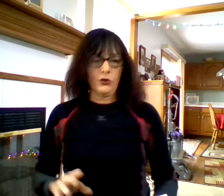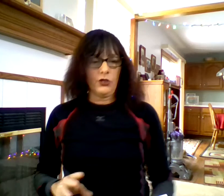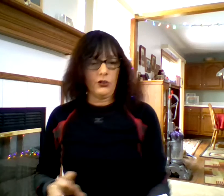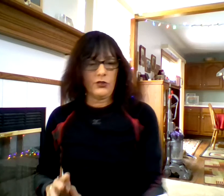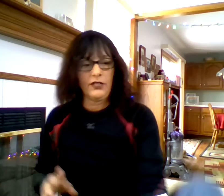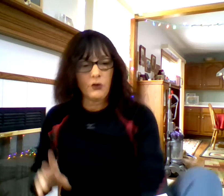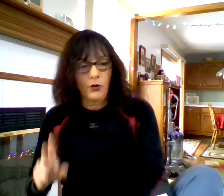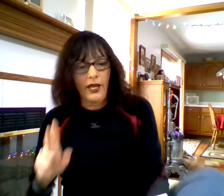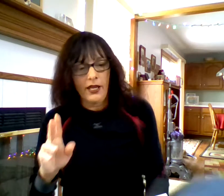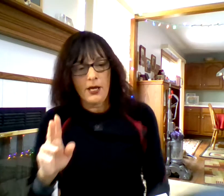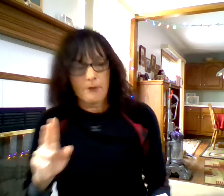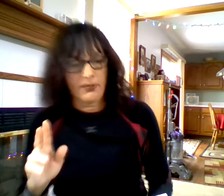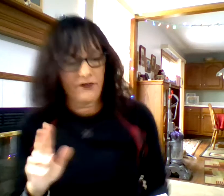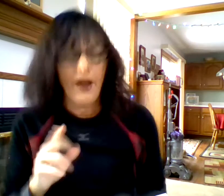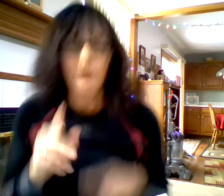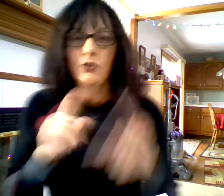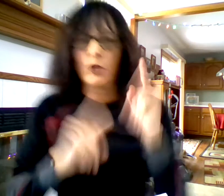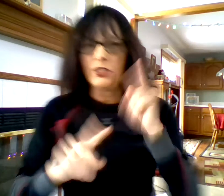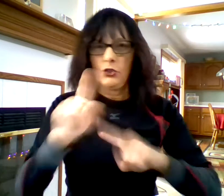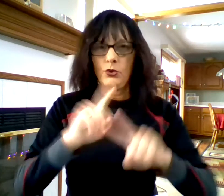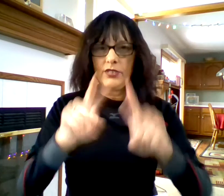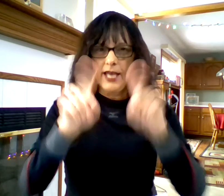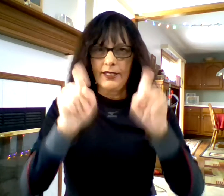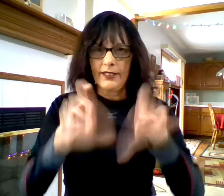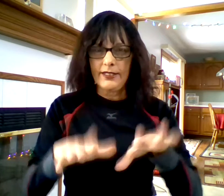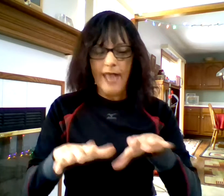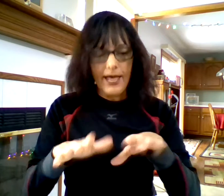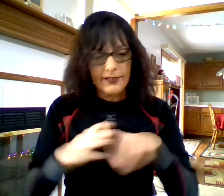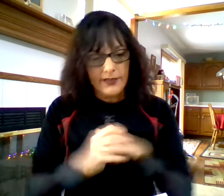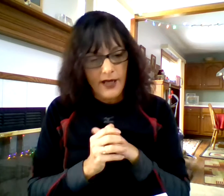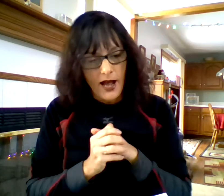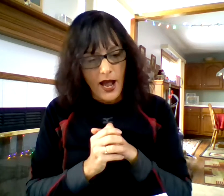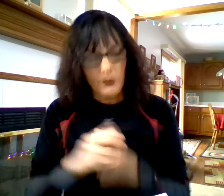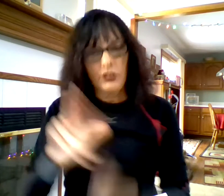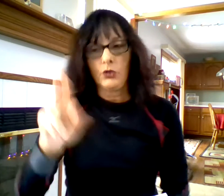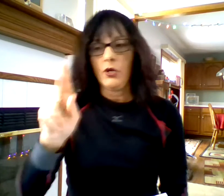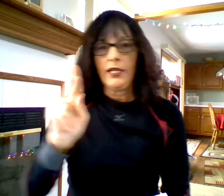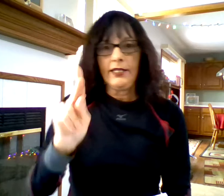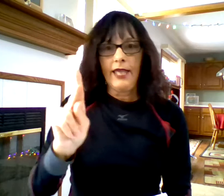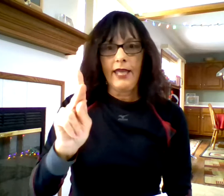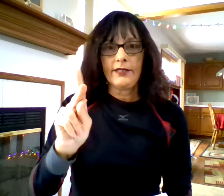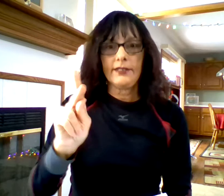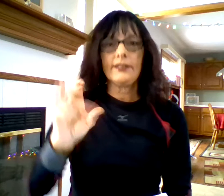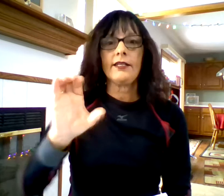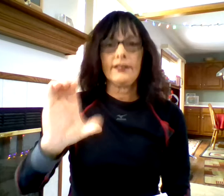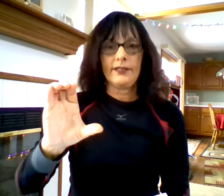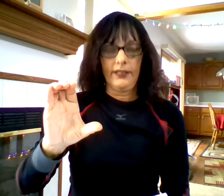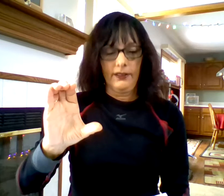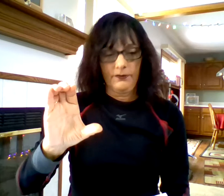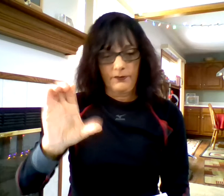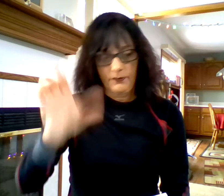can use it either way. But if I was going to use that in a test, I would do Kansas City.